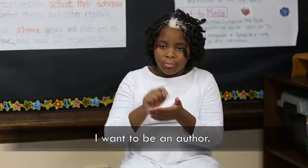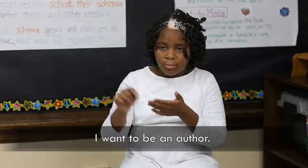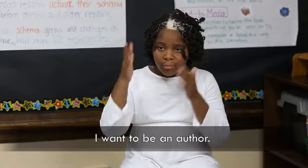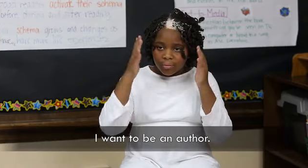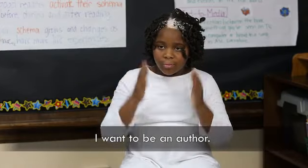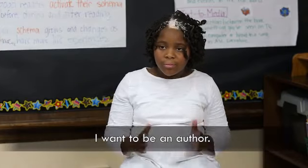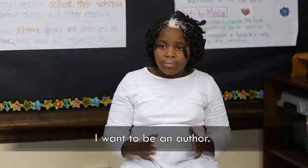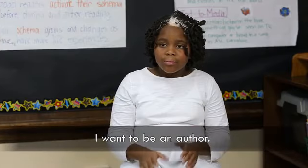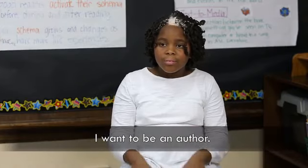I want to be an author.